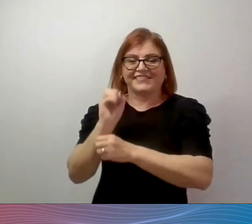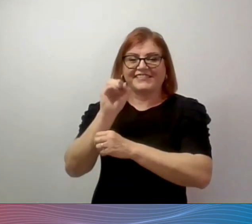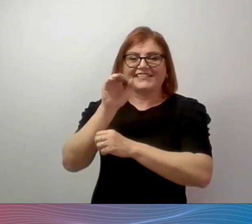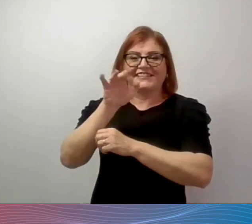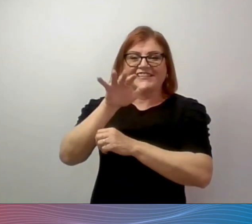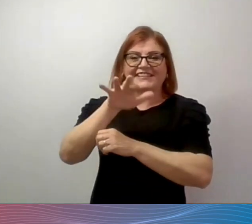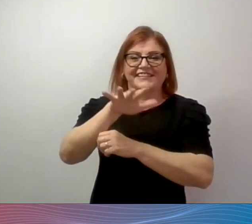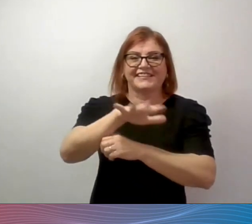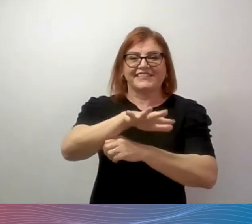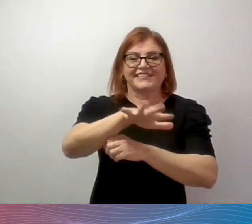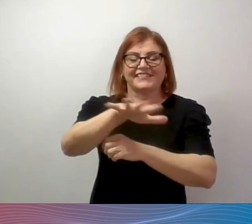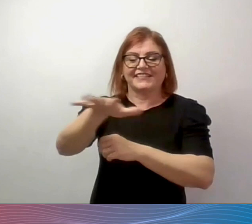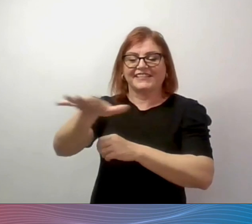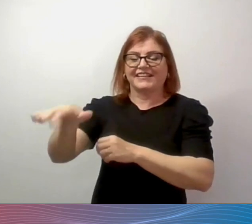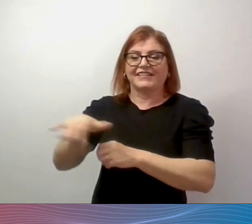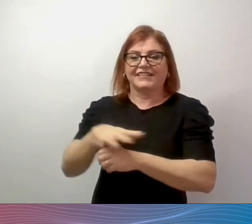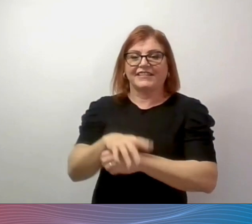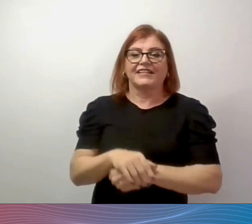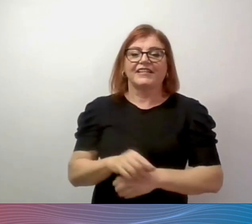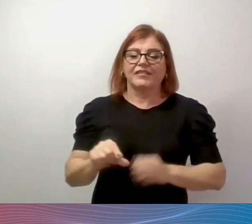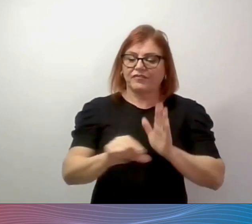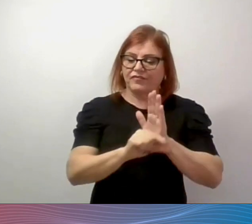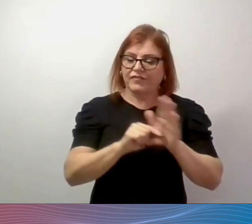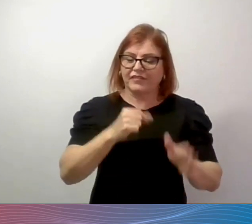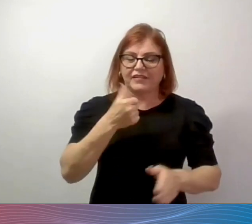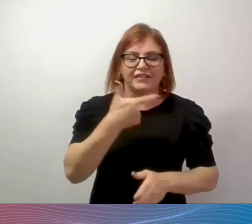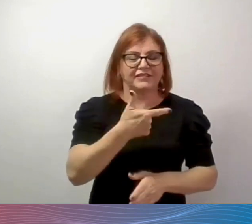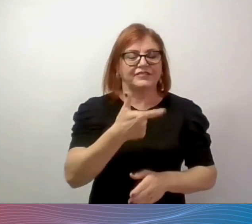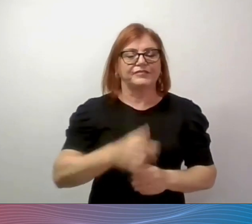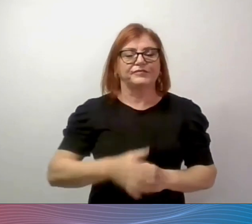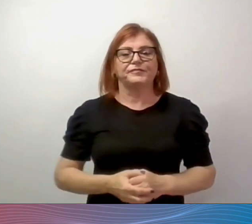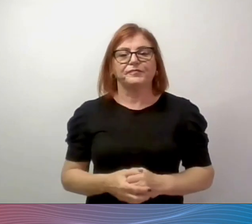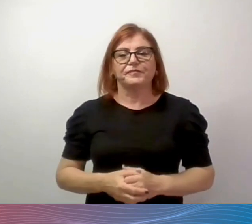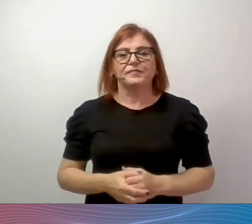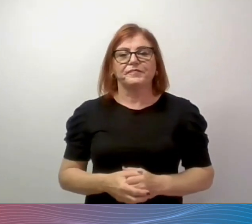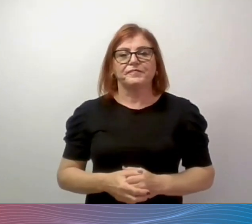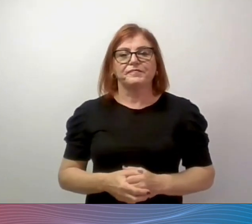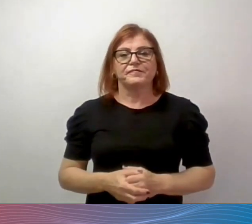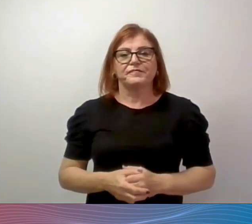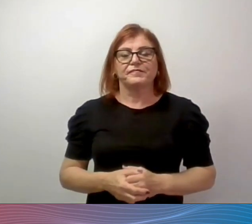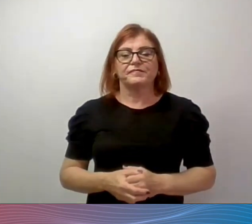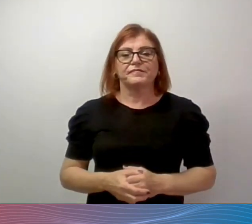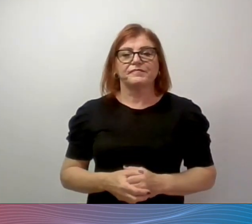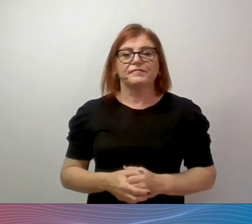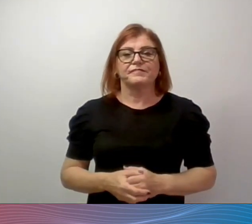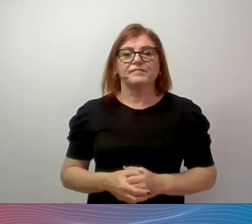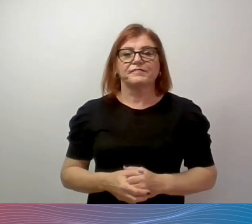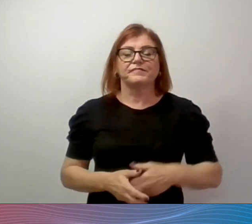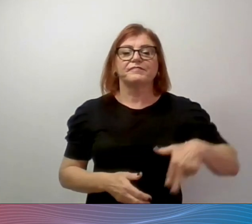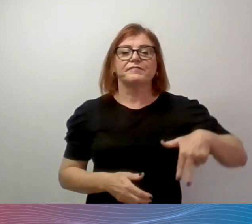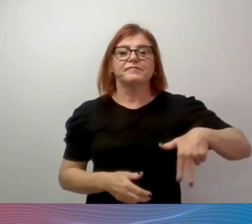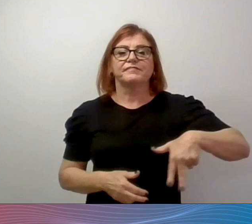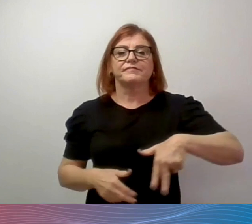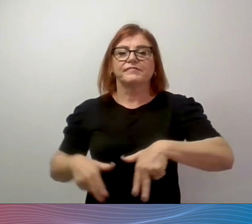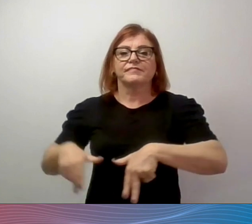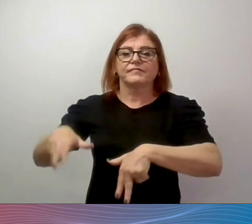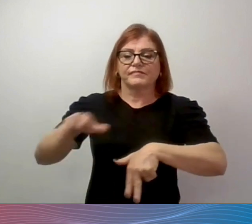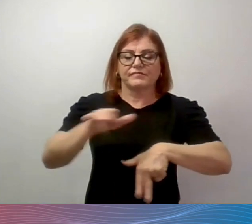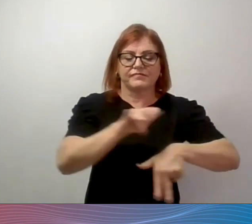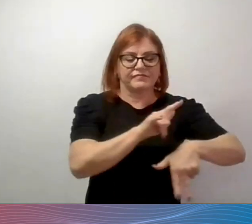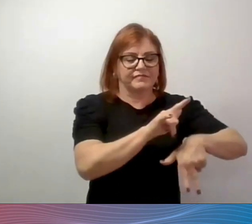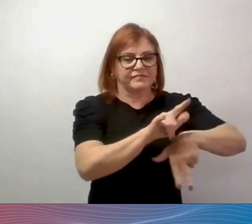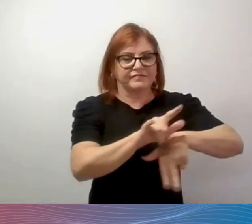vamos seguir no versículo 2. So let's go to verse 2. E andai em amor como também Cristo nos amou e